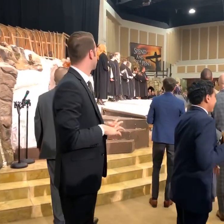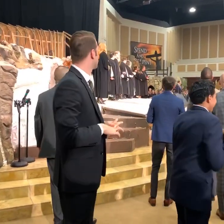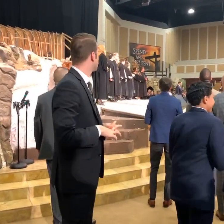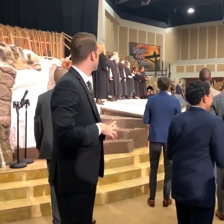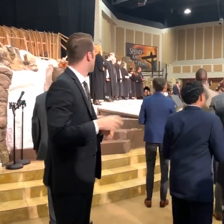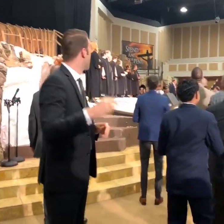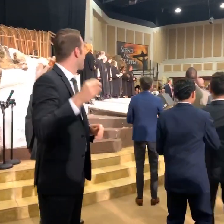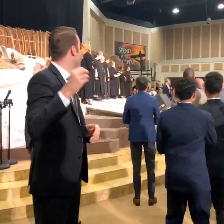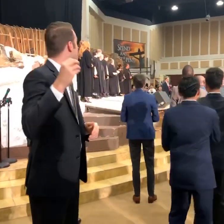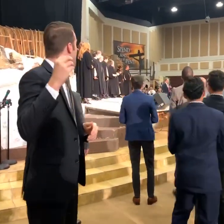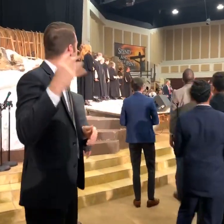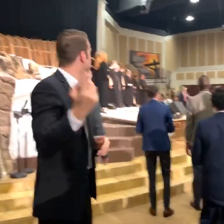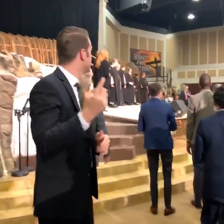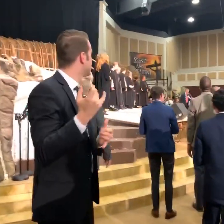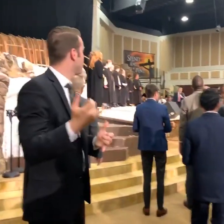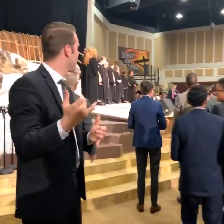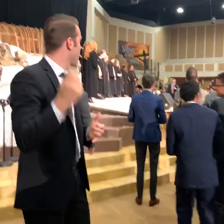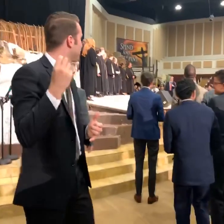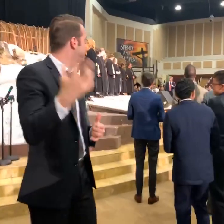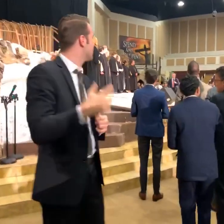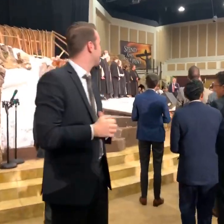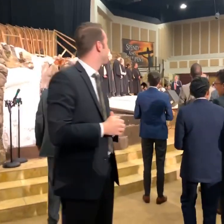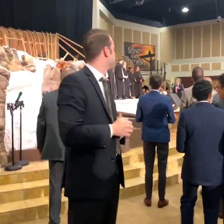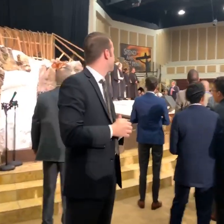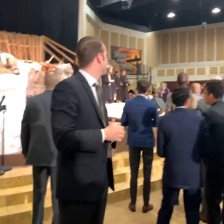Let me tell you something right now.